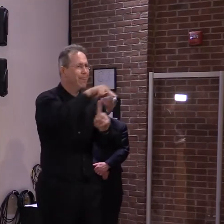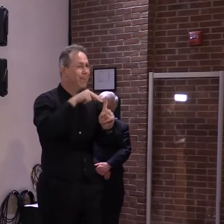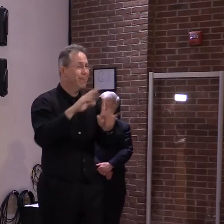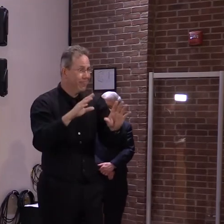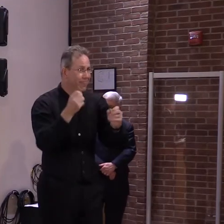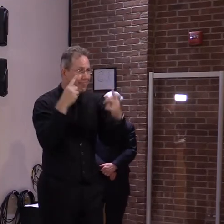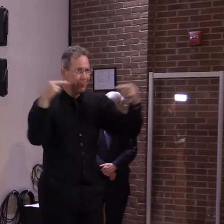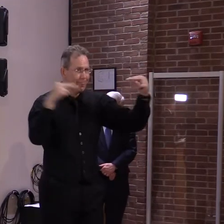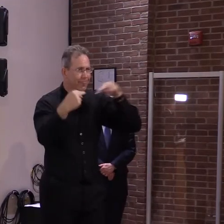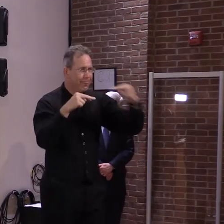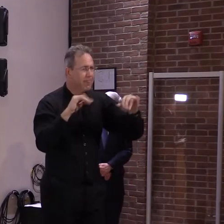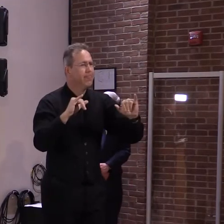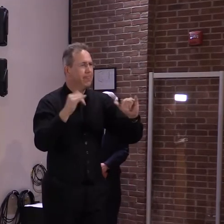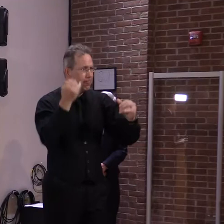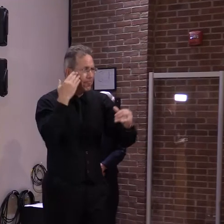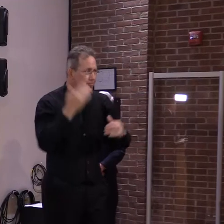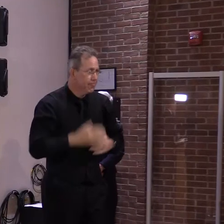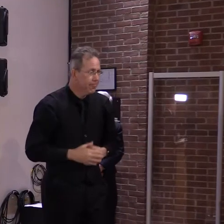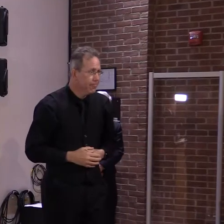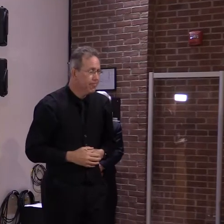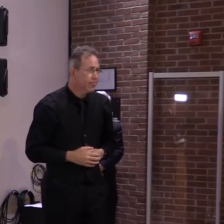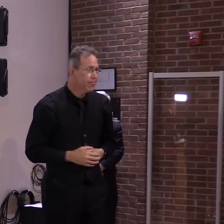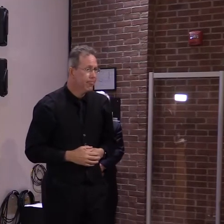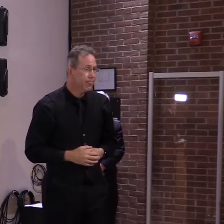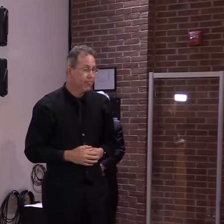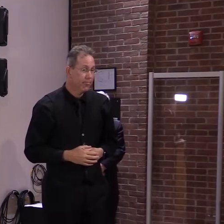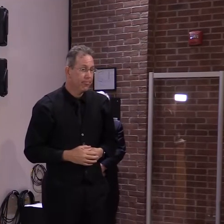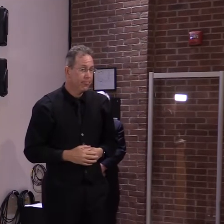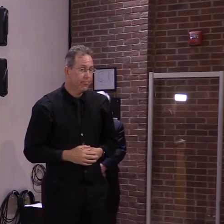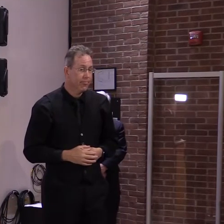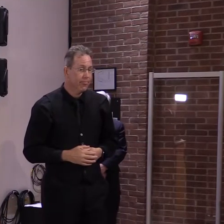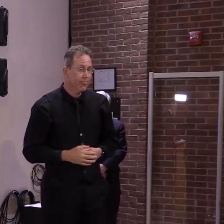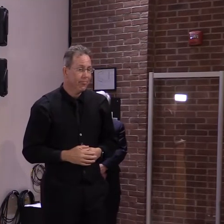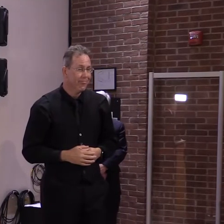process based on vaccine rates.